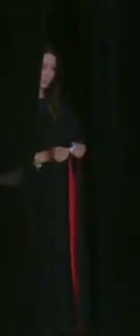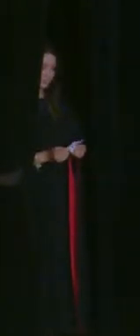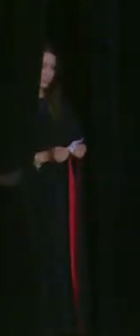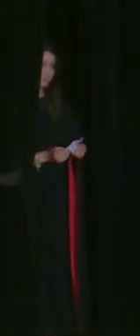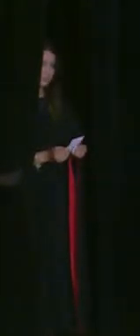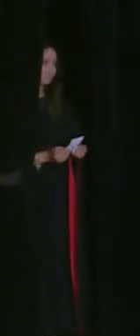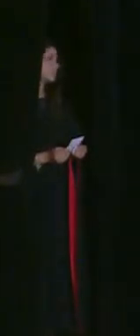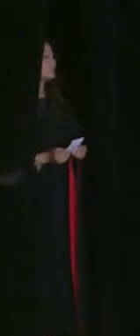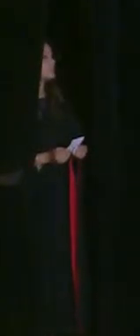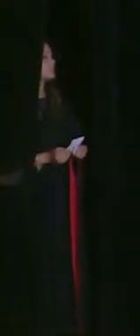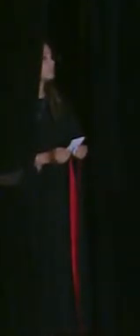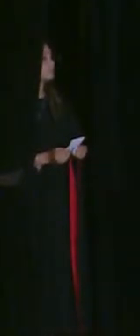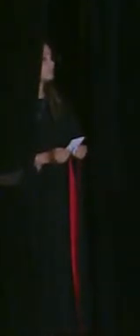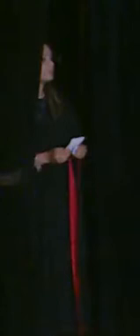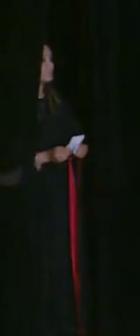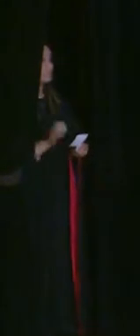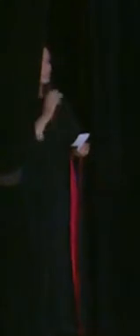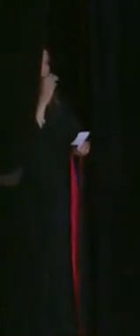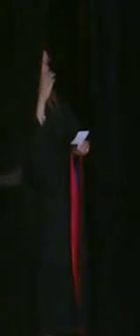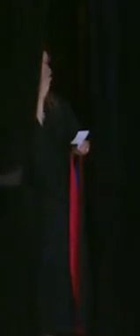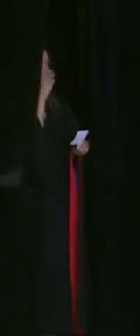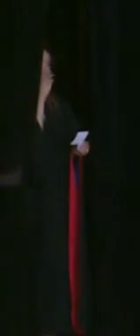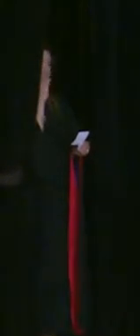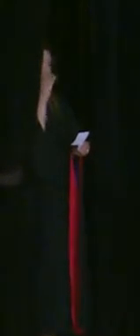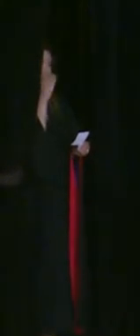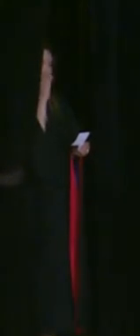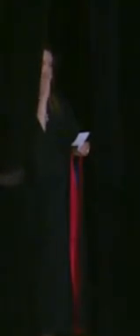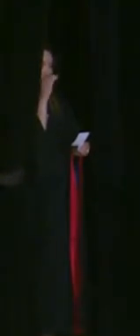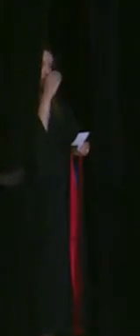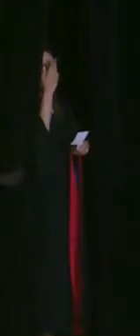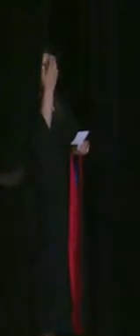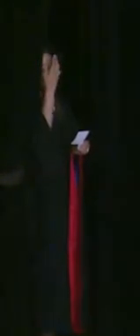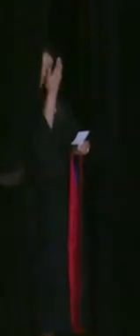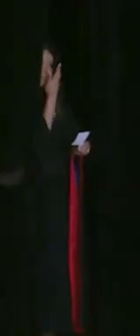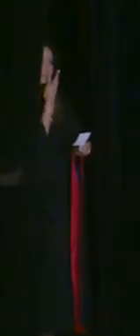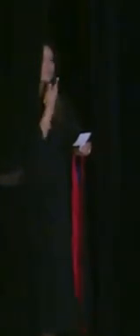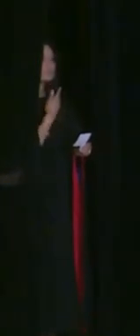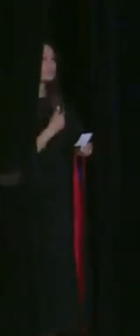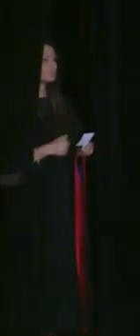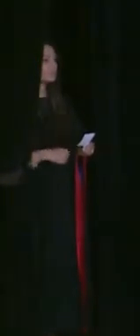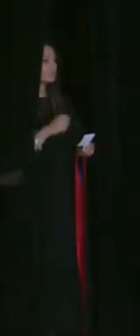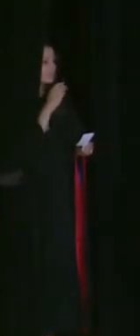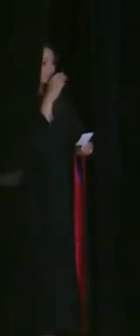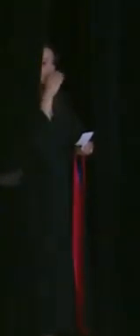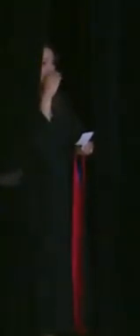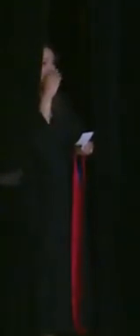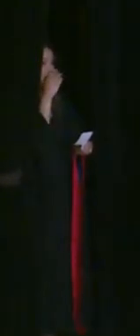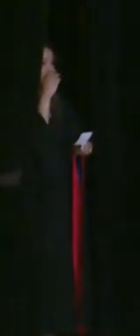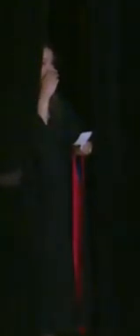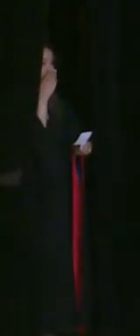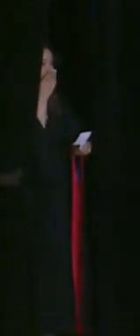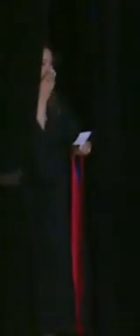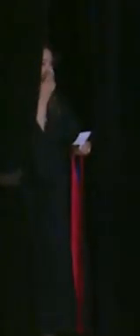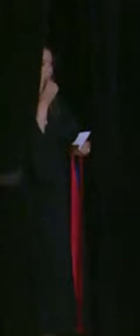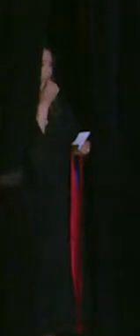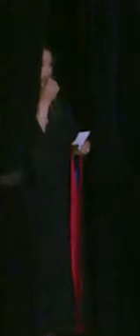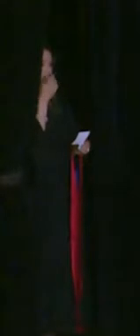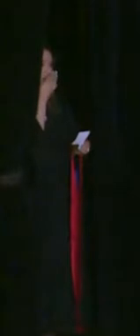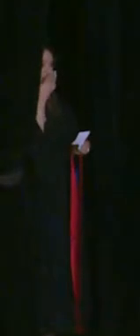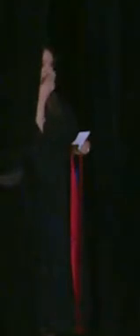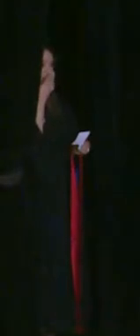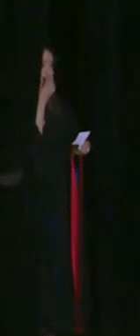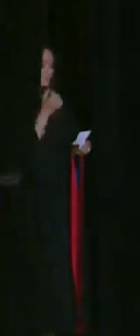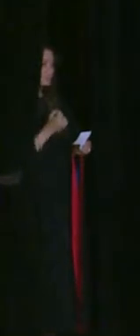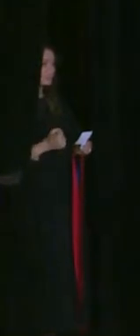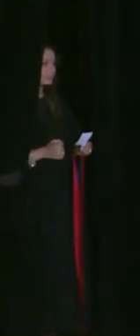Madam Chancellor, Mr. President, Madam Provost, I have the honor to present to you these scholars from the College of Physical and Engineering